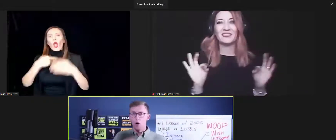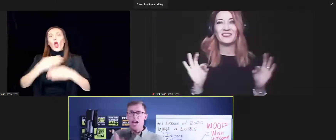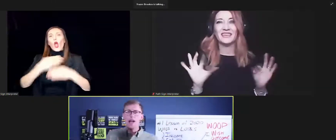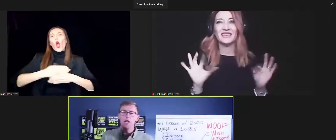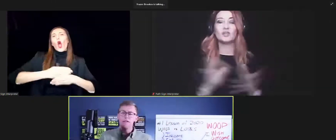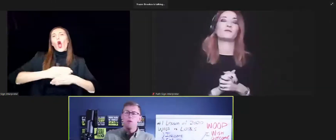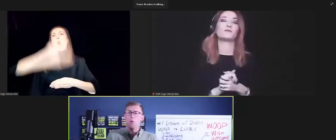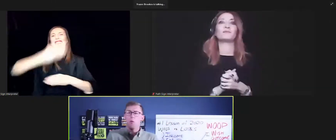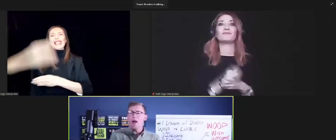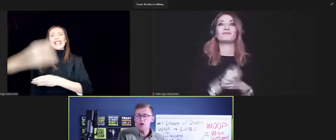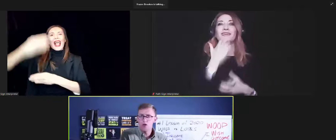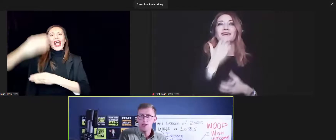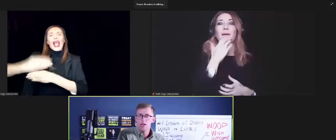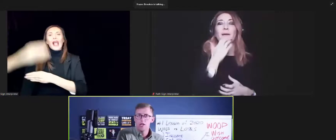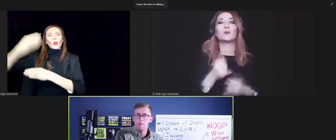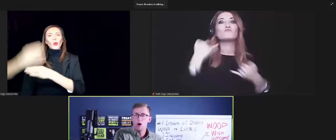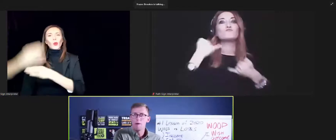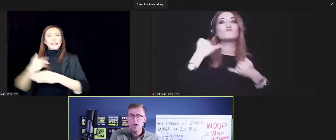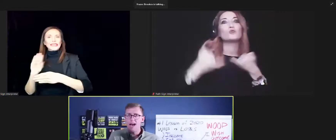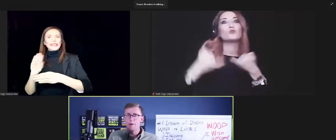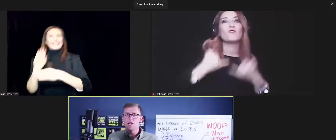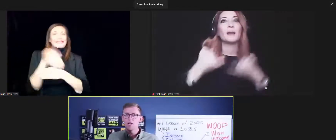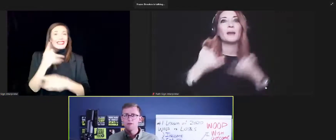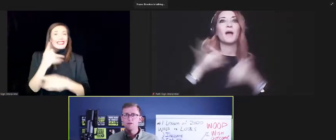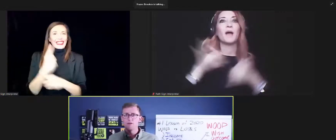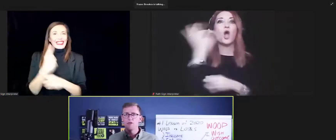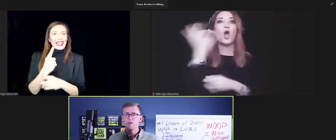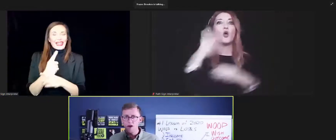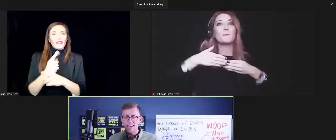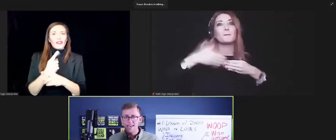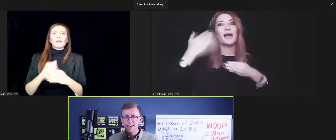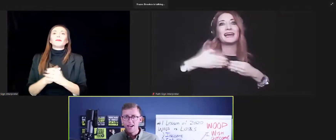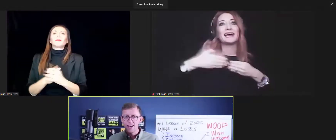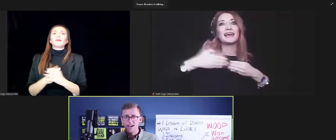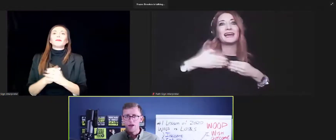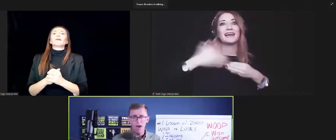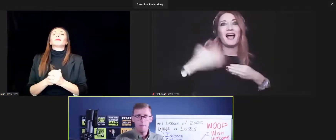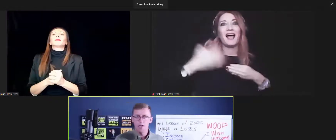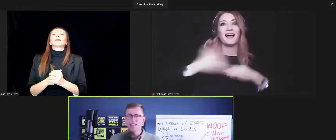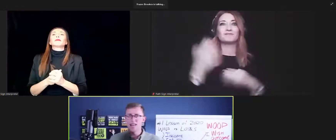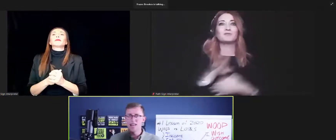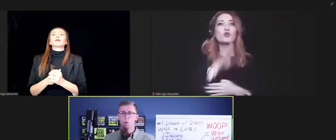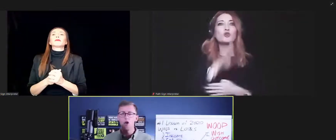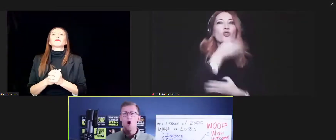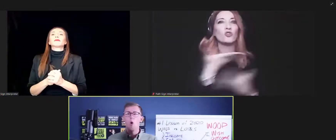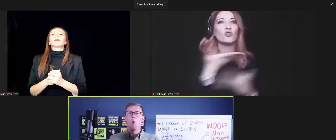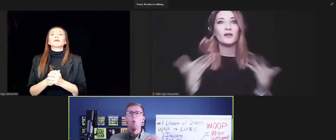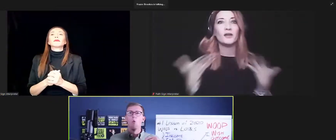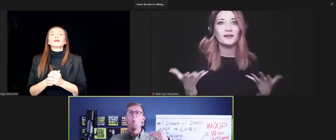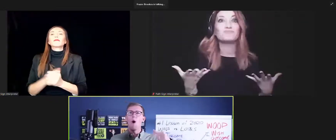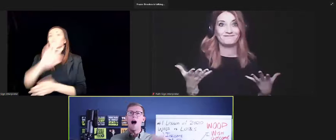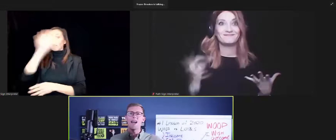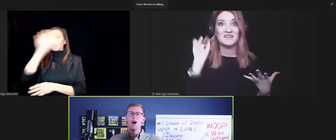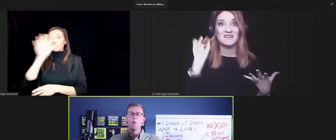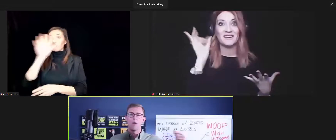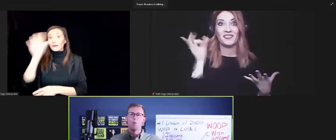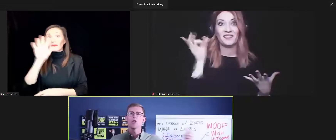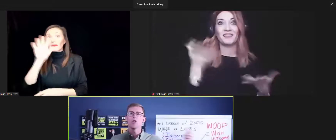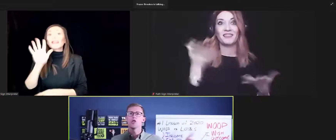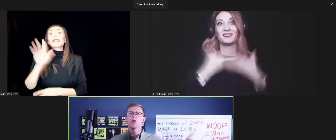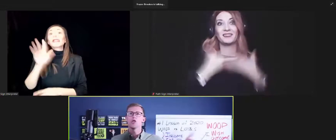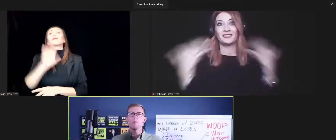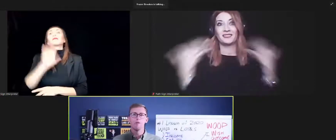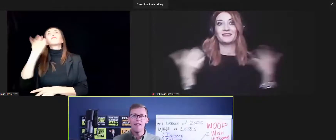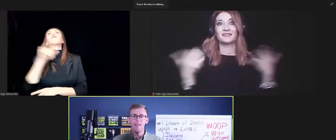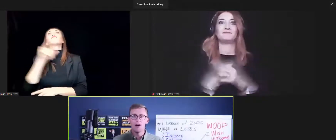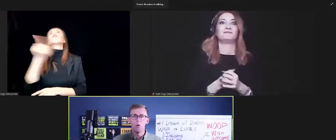Okay, well, if you've wished to become a chairperson level 3, a chairperson level 1, why, like, what stopped you